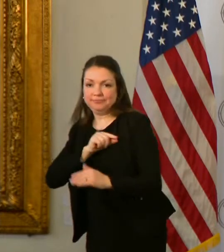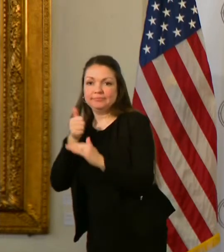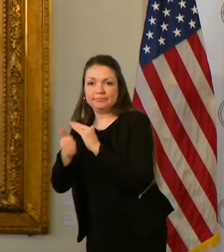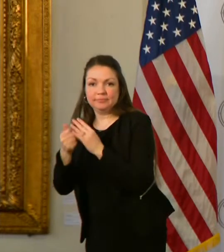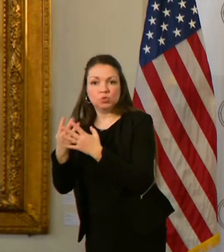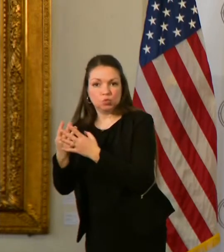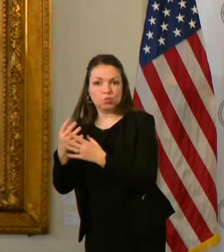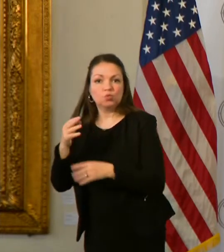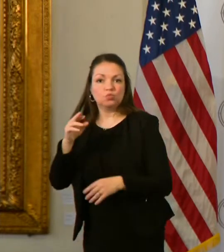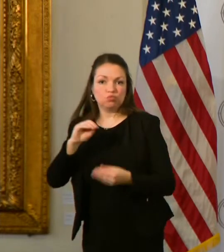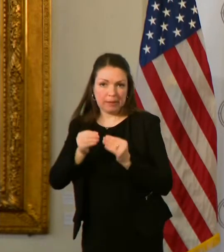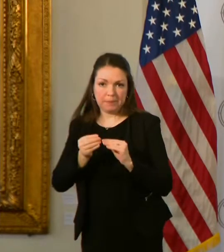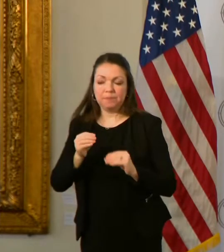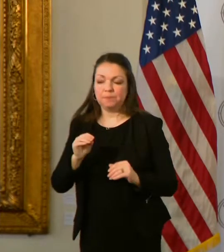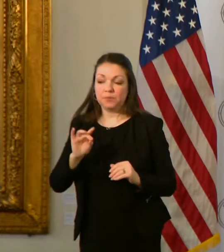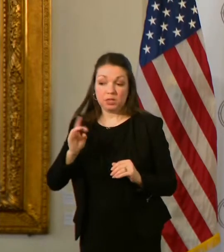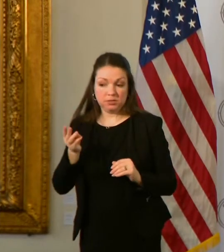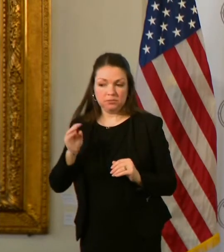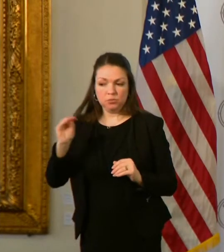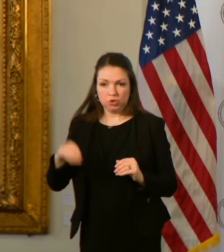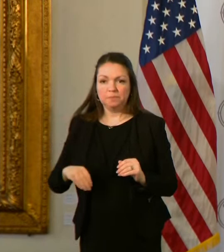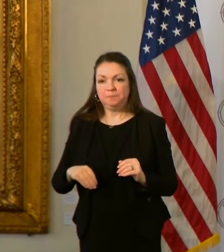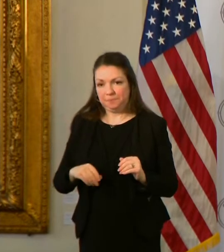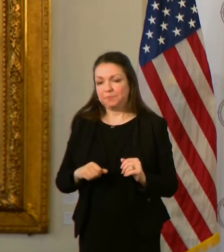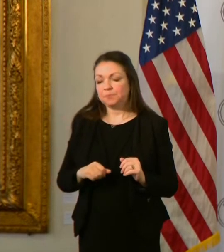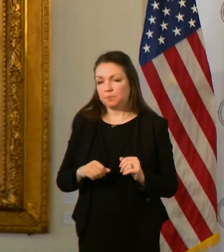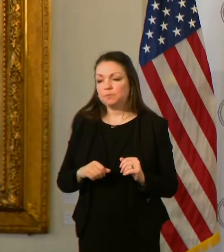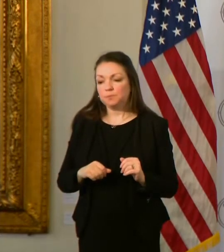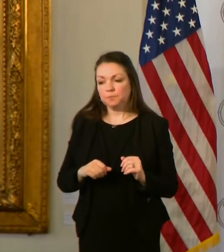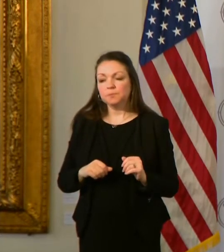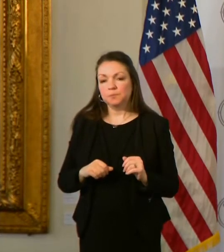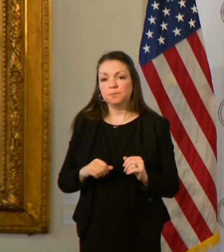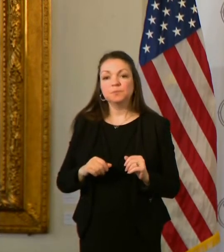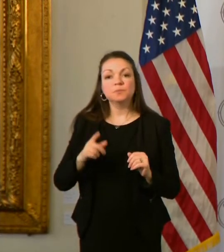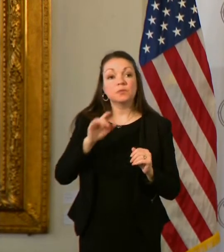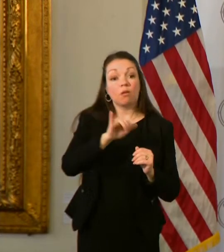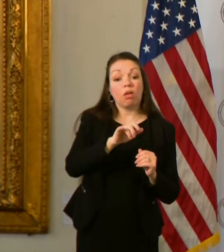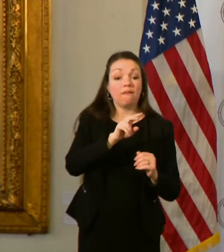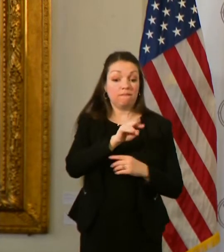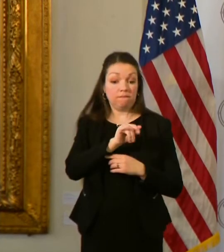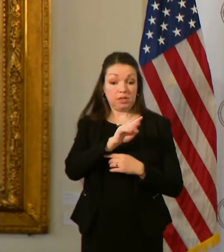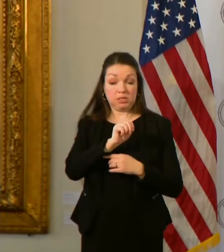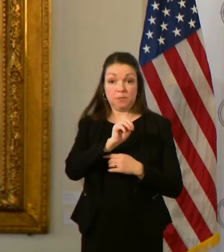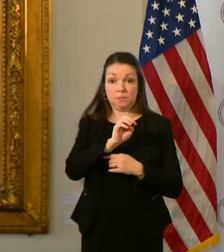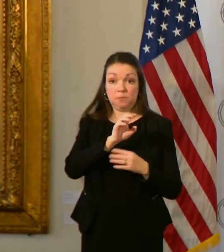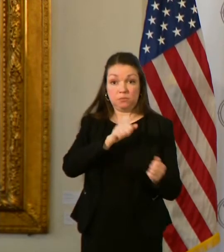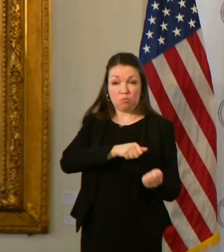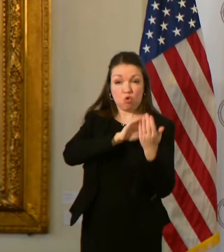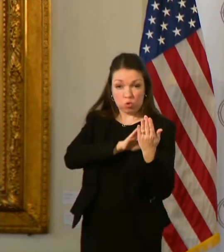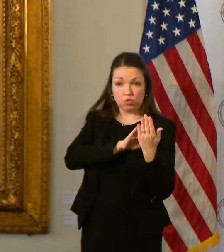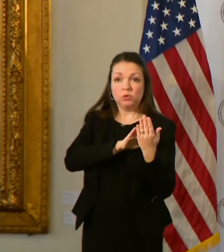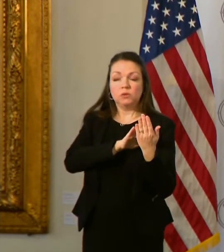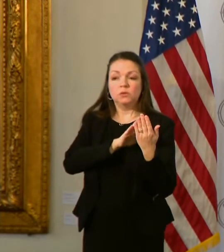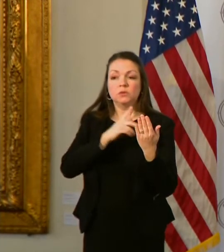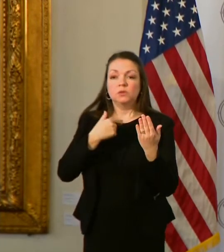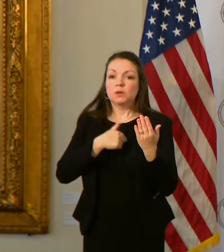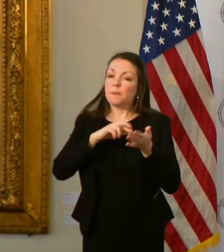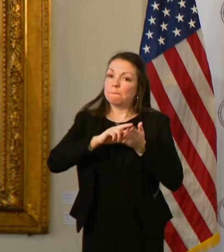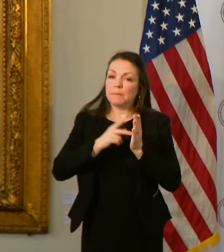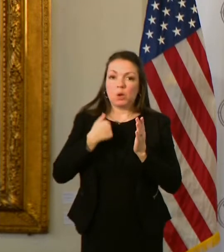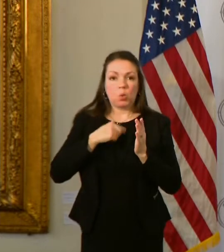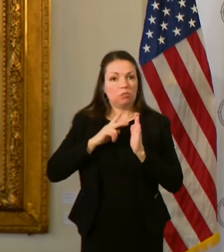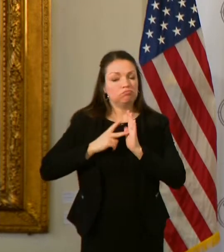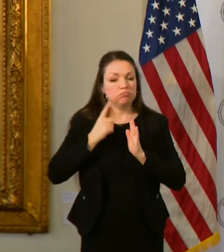addition, as we look at a victim-centered and victim-informed approach, we double down on our efforts in